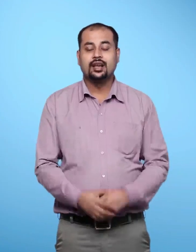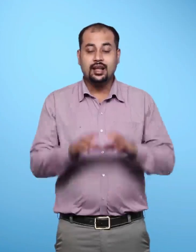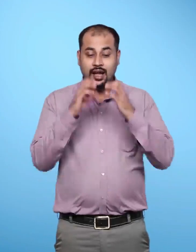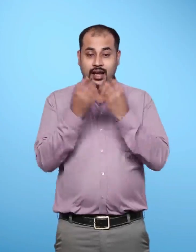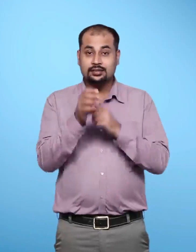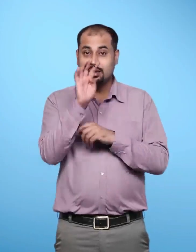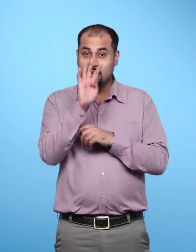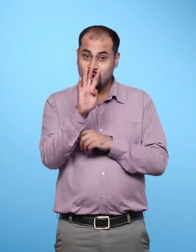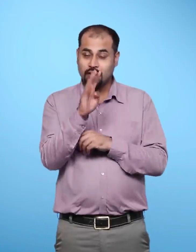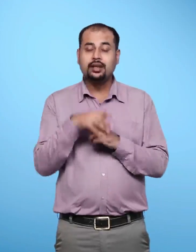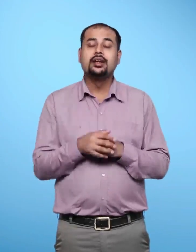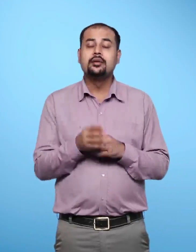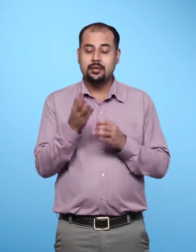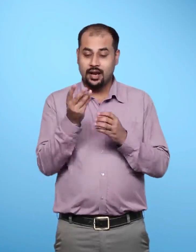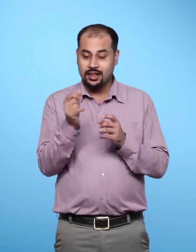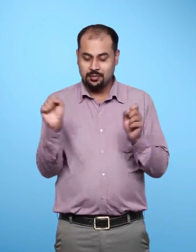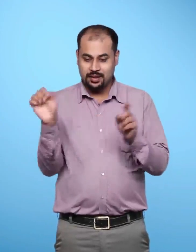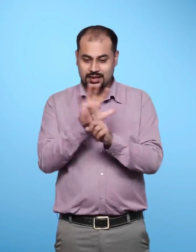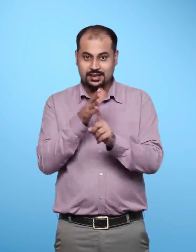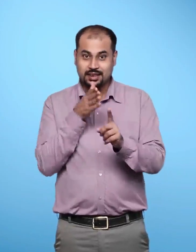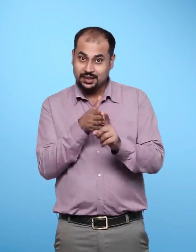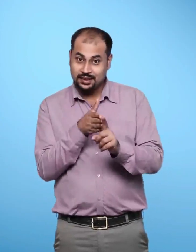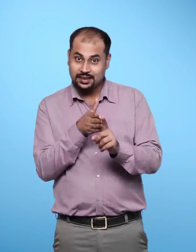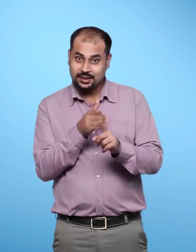In the class 4 Math Magic,